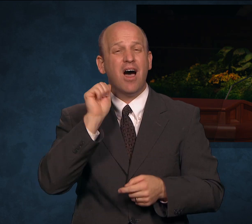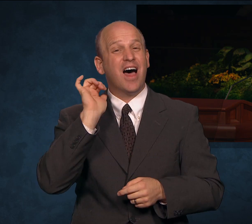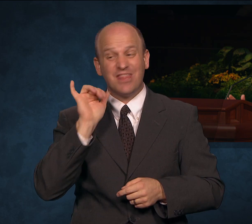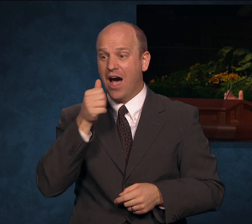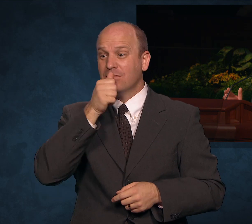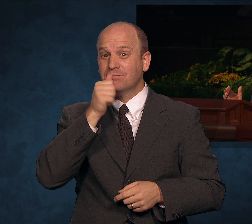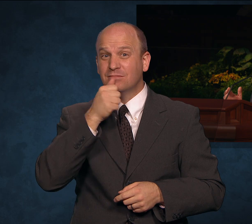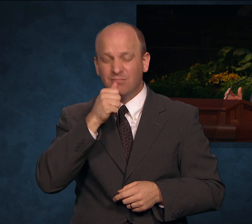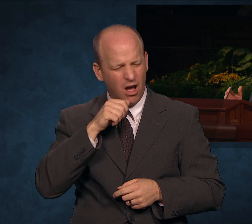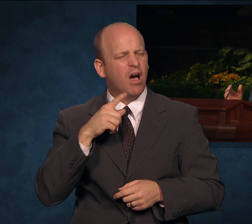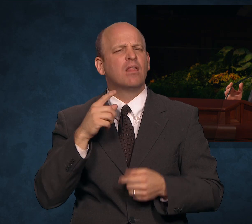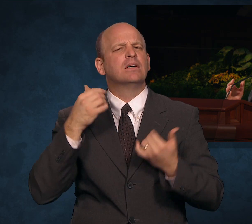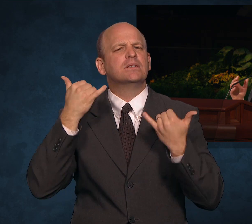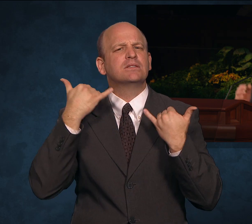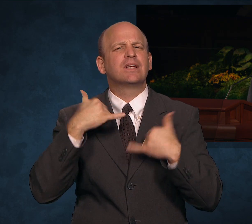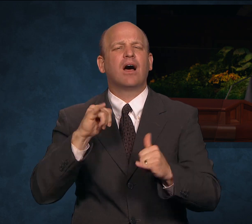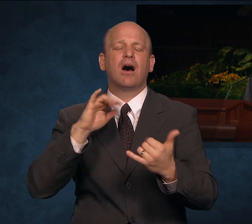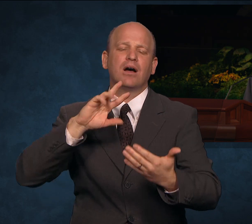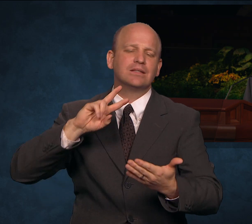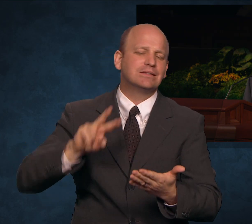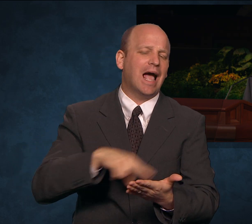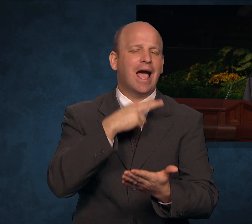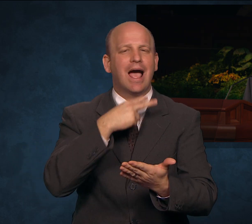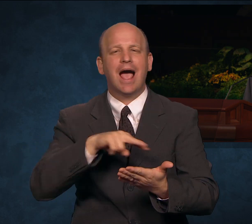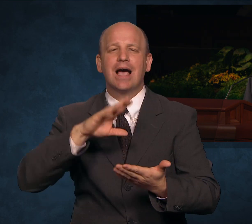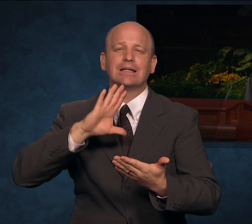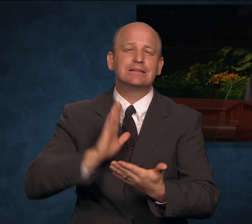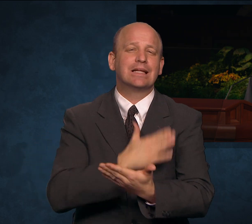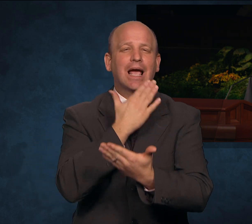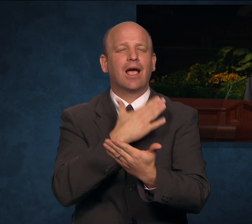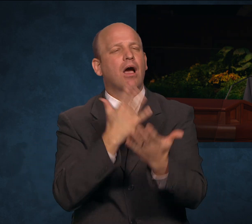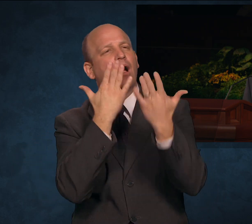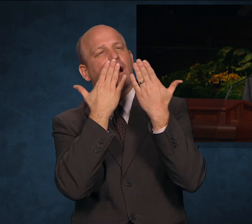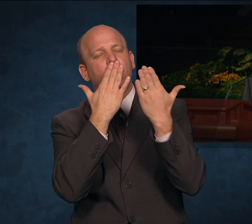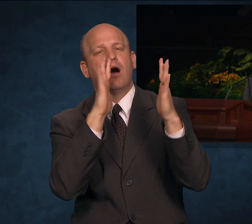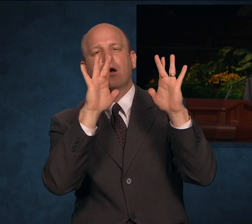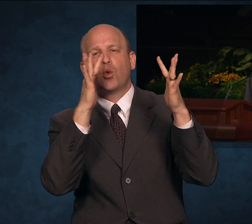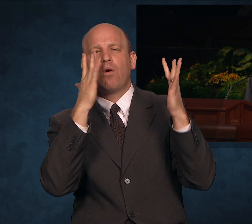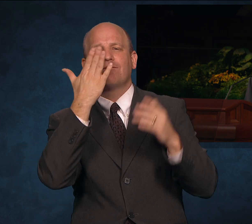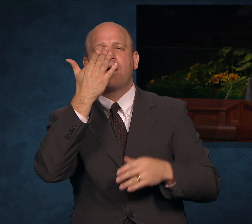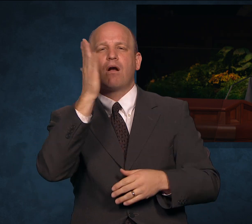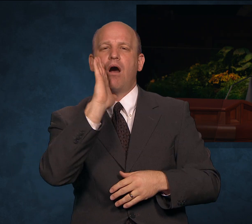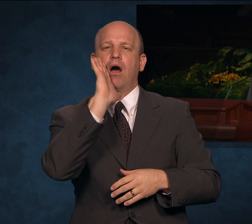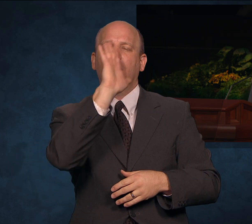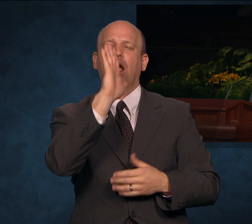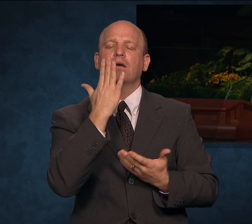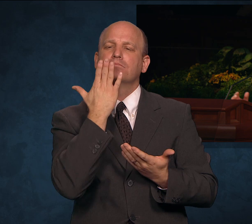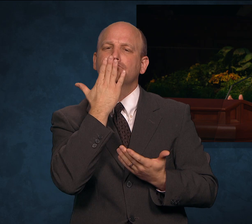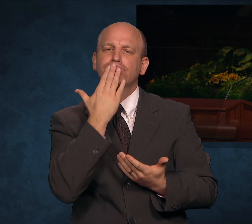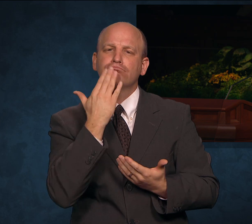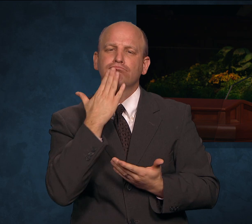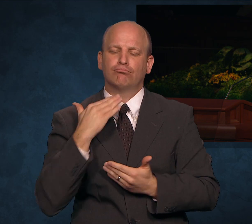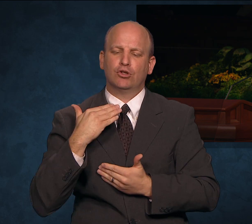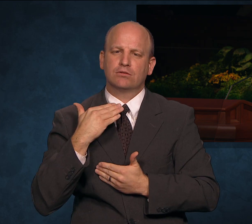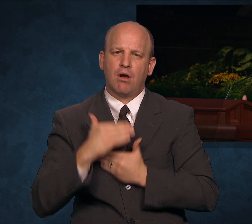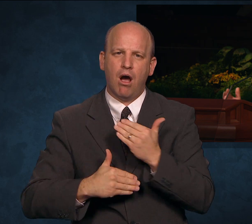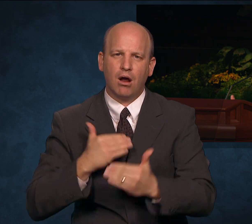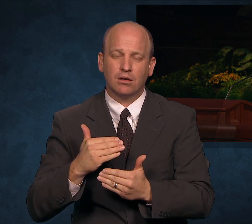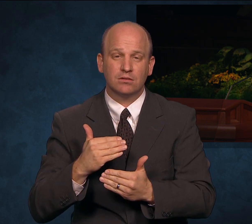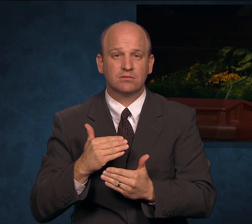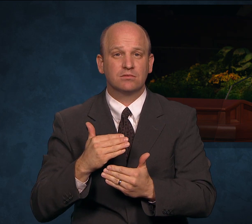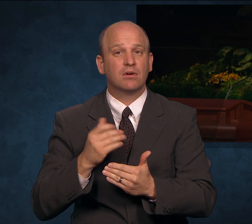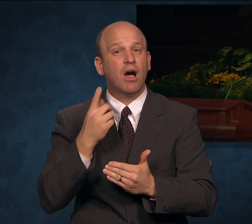and glorifying in the goodness of God many of us would have been inclined to withdraw